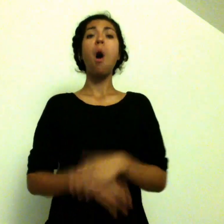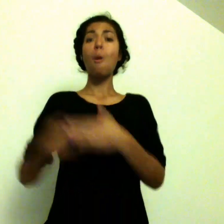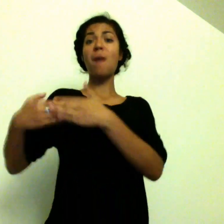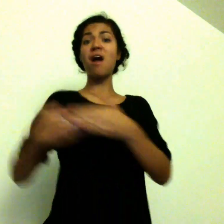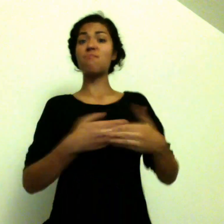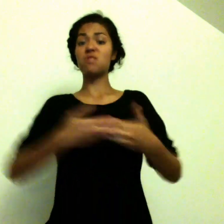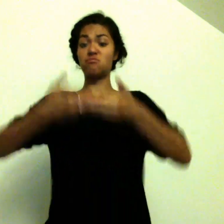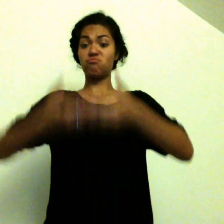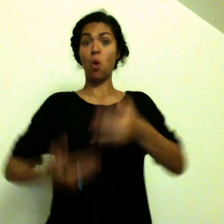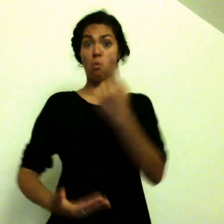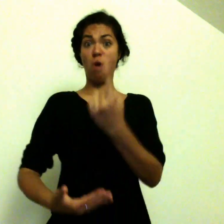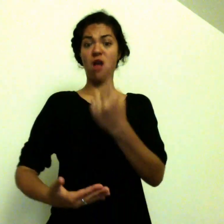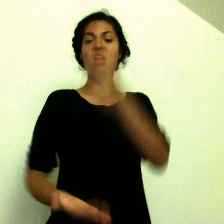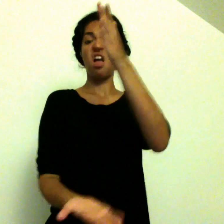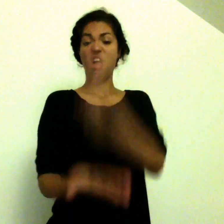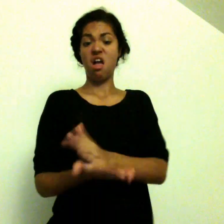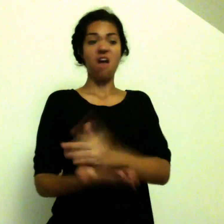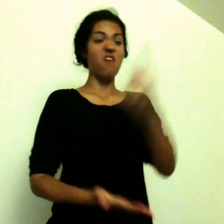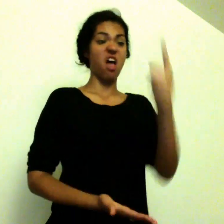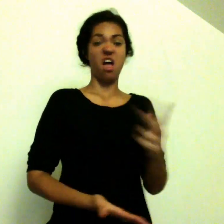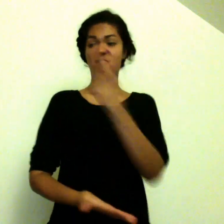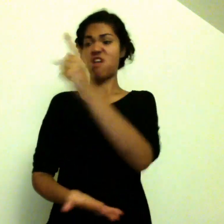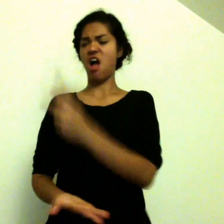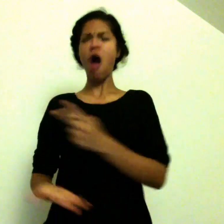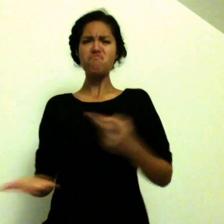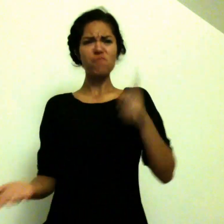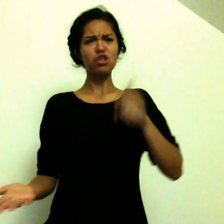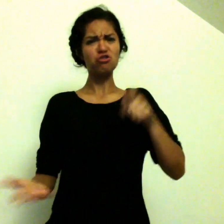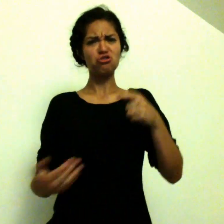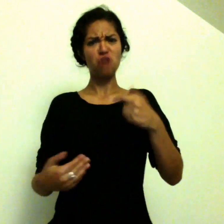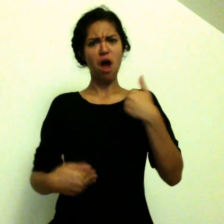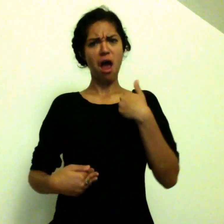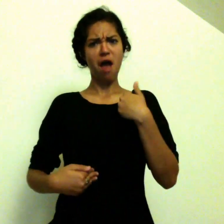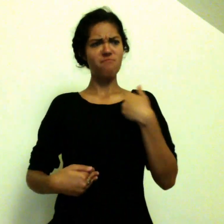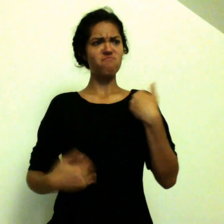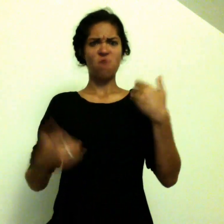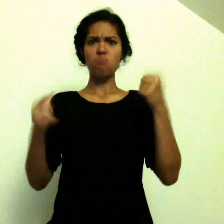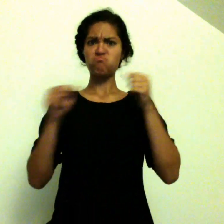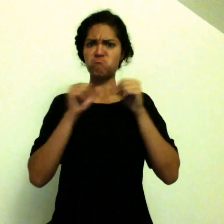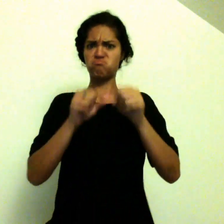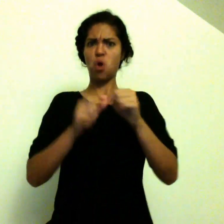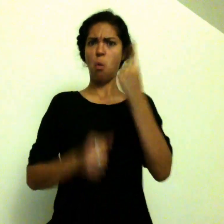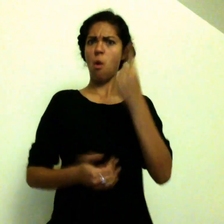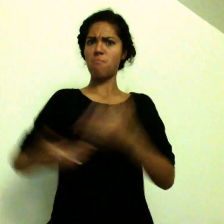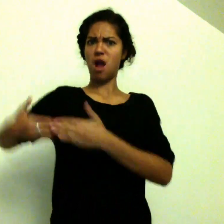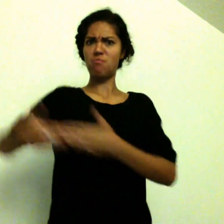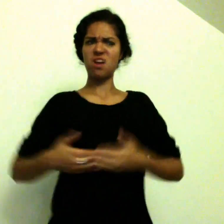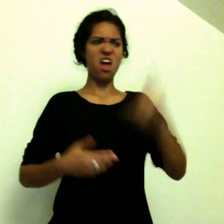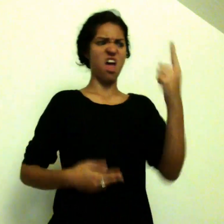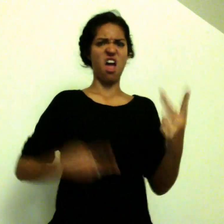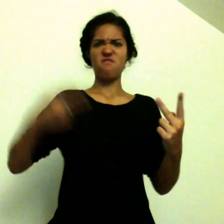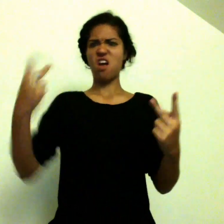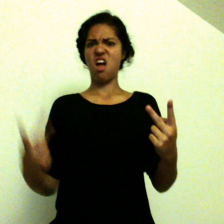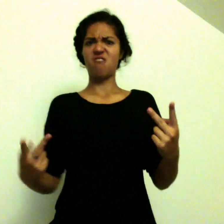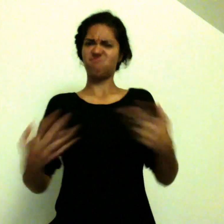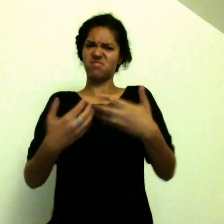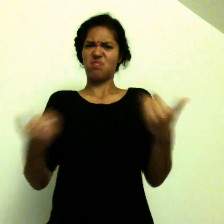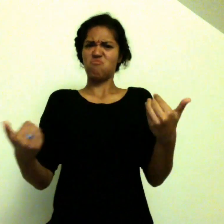do its deadly work. Let it cleave this baby into two parts, and half a baby plus half a baby will represent but the grim